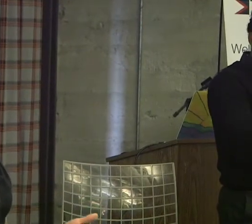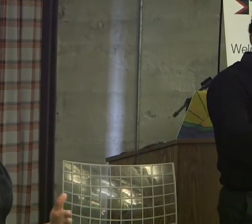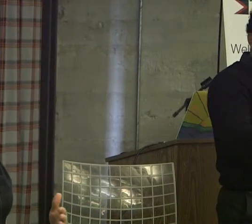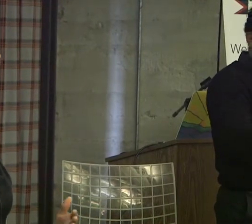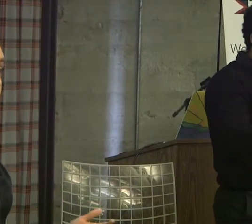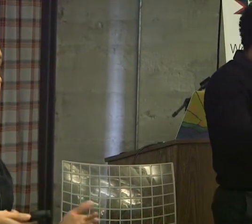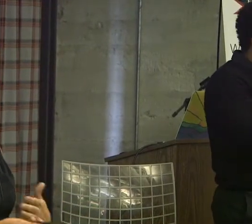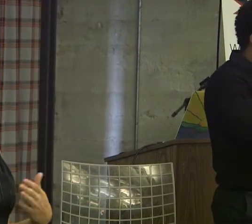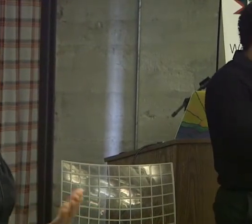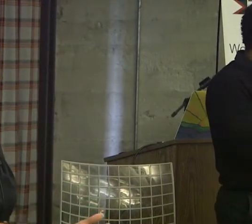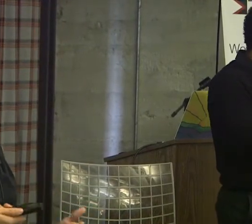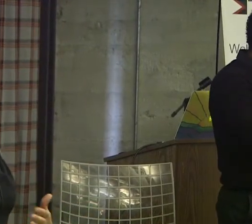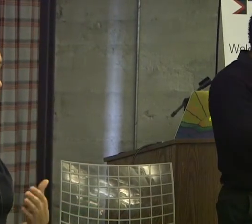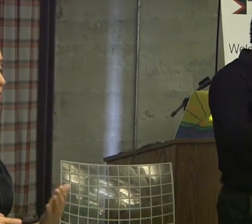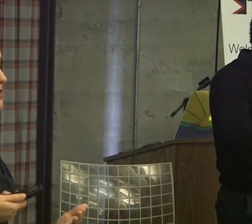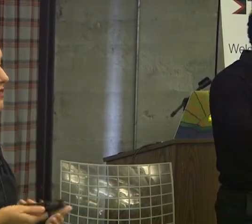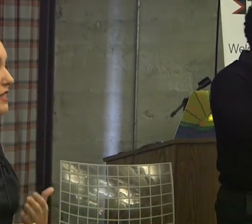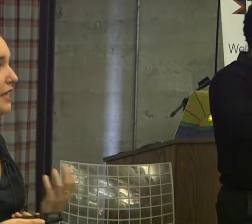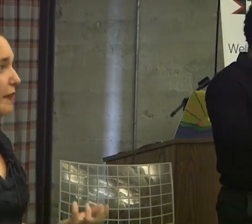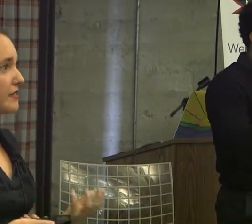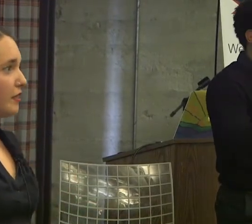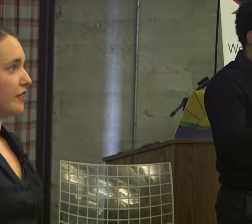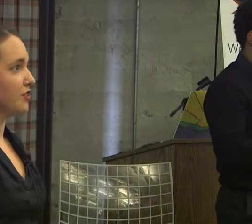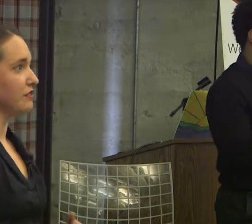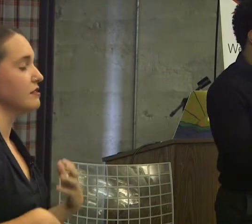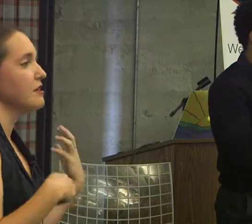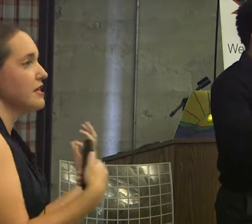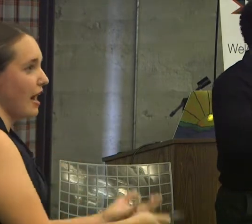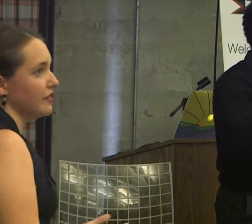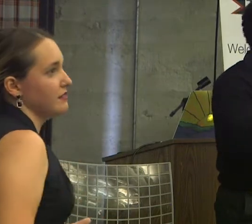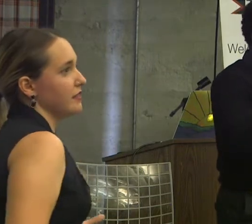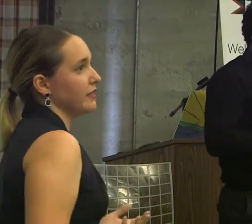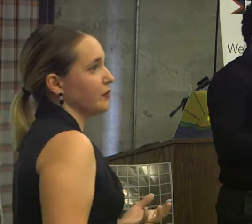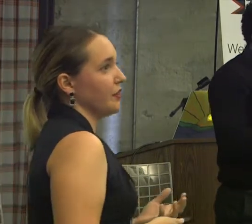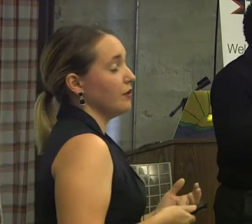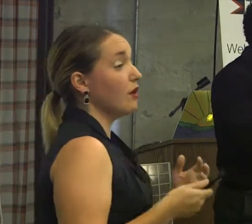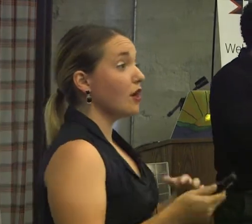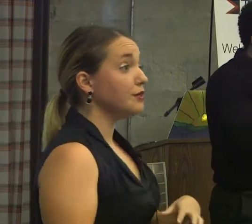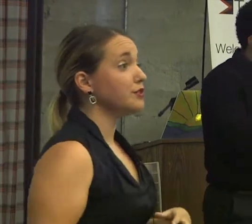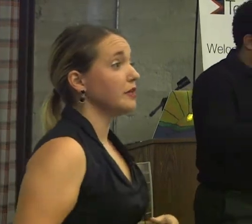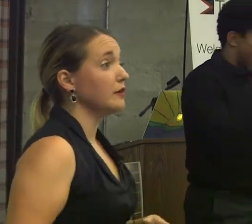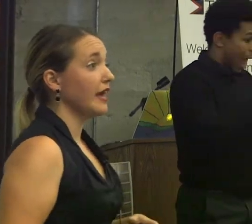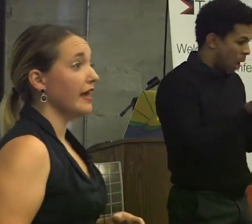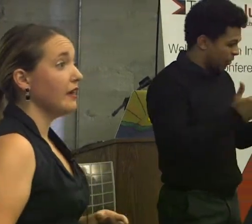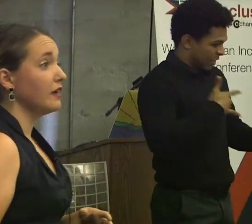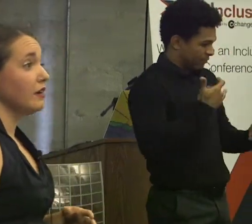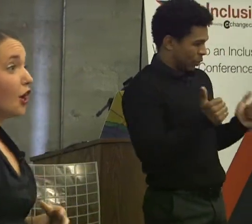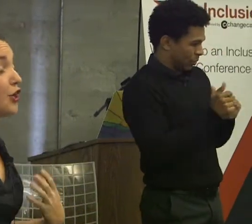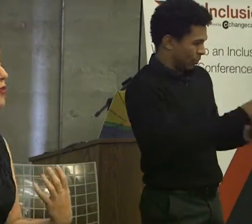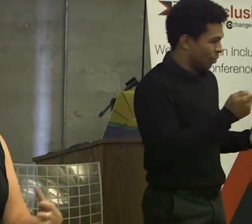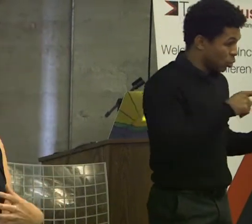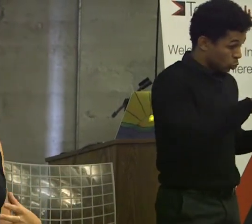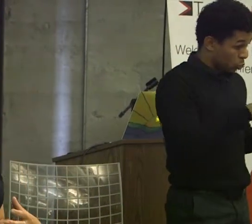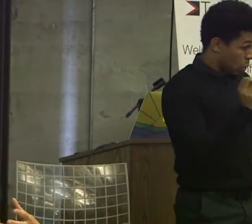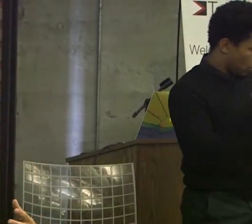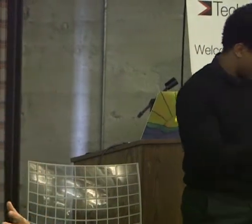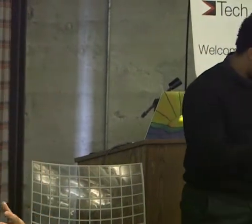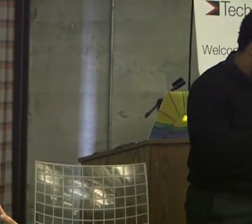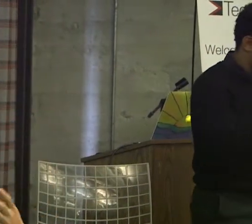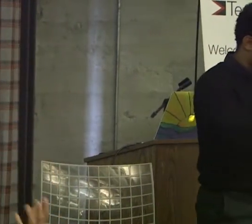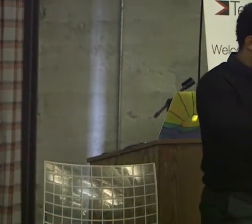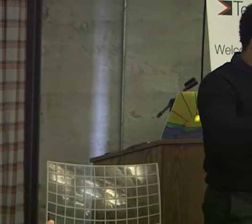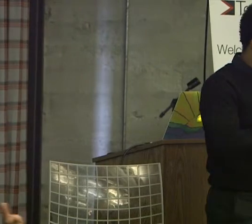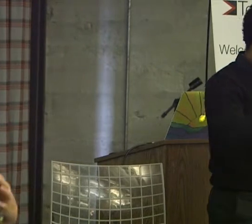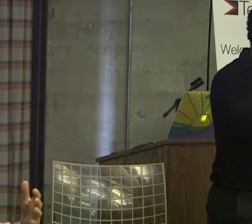them it's okay to mess up as they go along. But as long as they keep asking questions, how did this land with you? Are you doing okay? Are you ready for the next